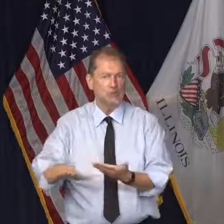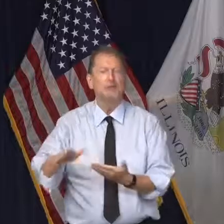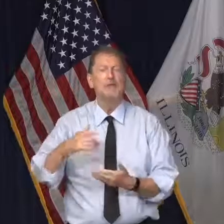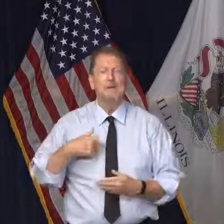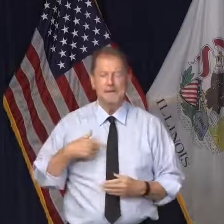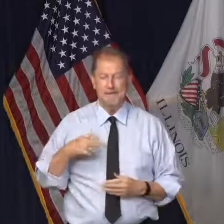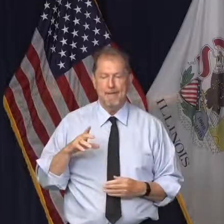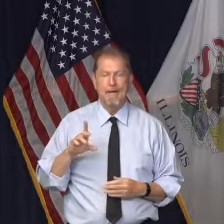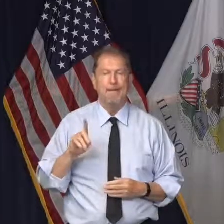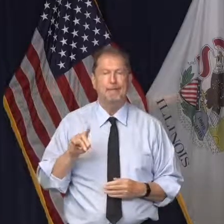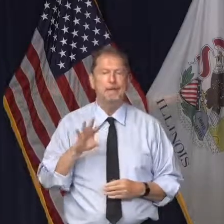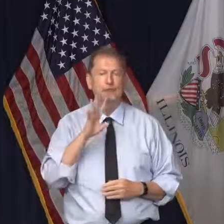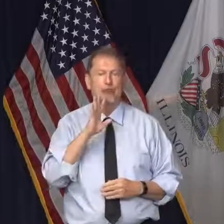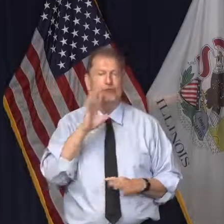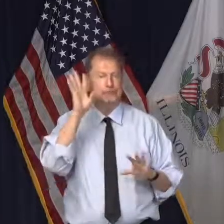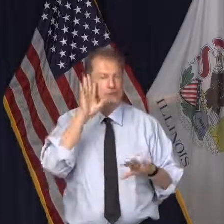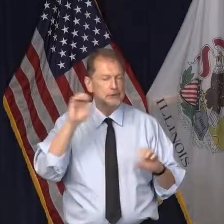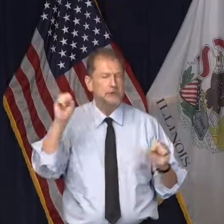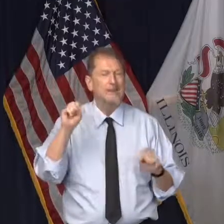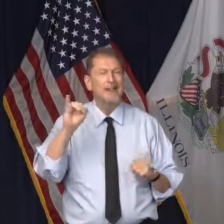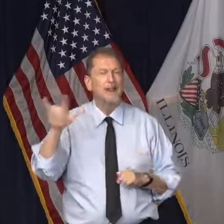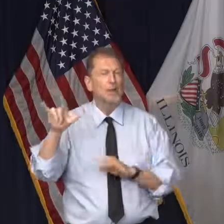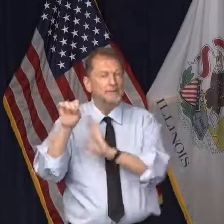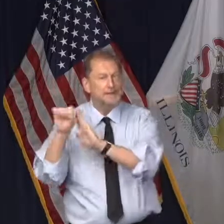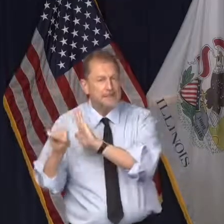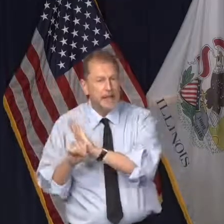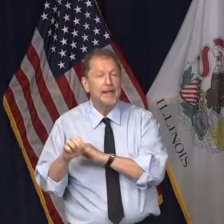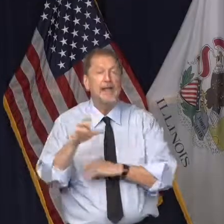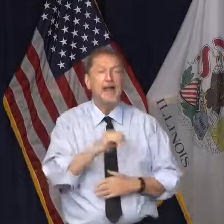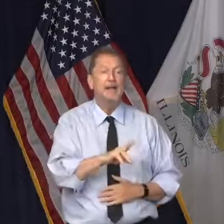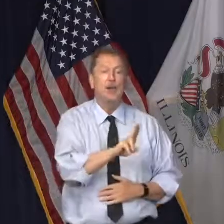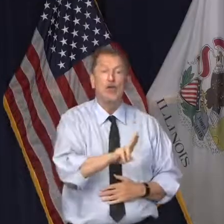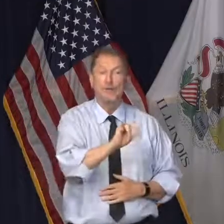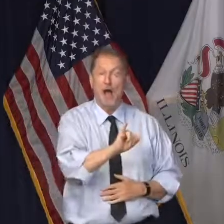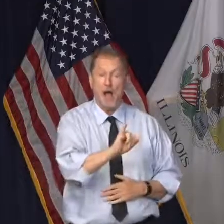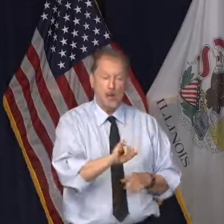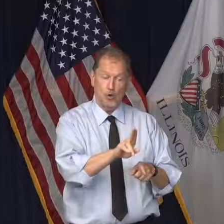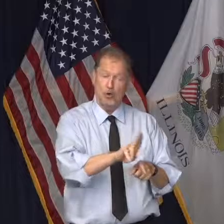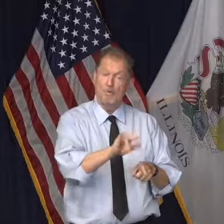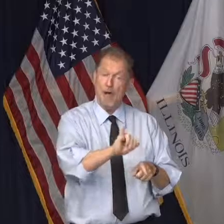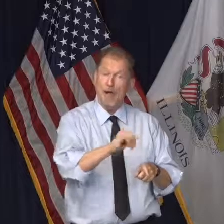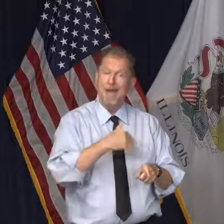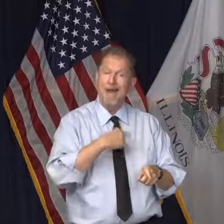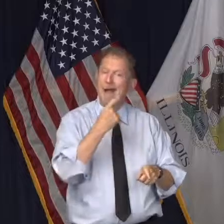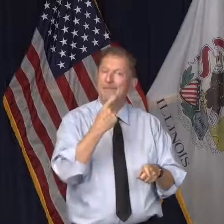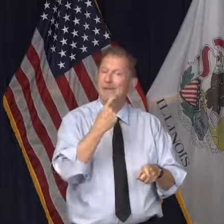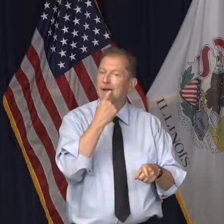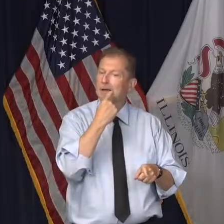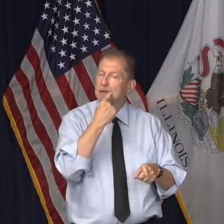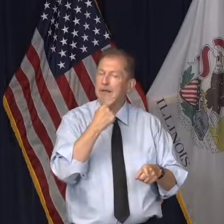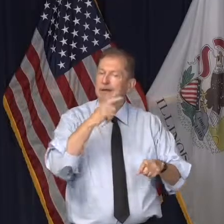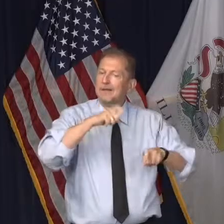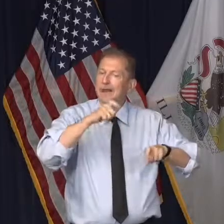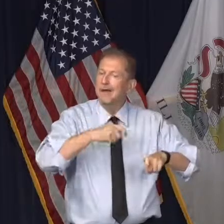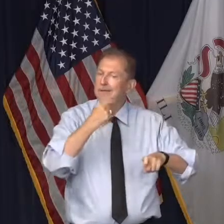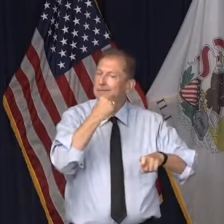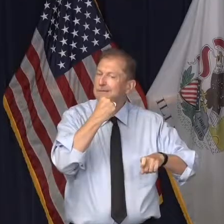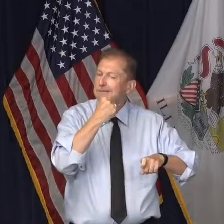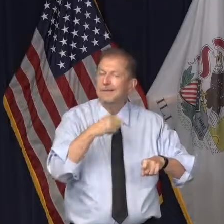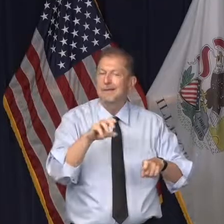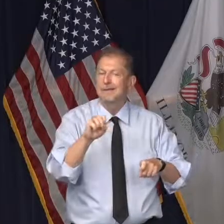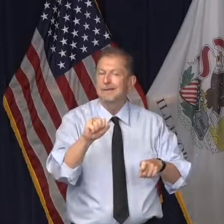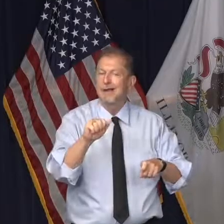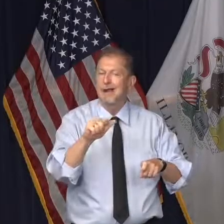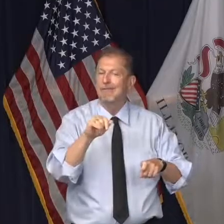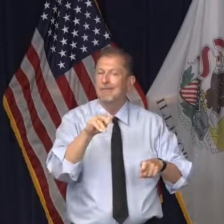Illinois State as well as U of I, where the saliva test has been very effective, and then as you know, we're working with U of I to expand